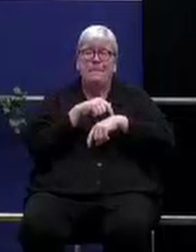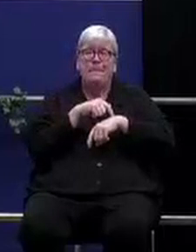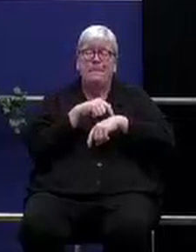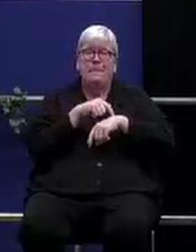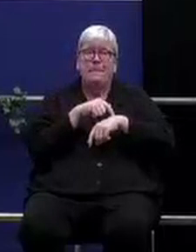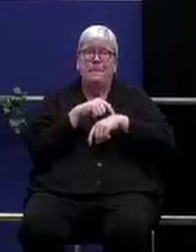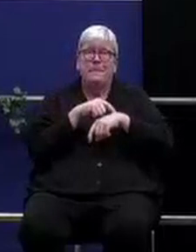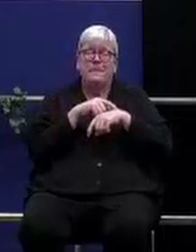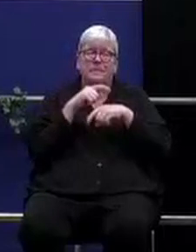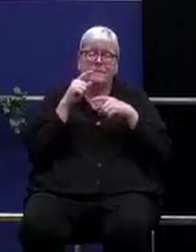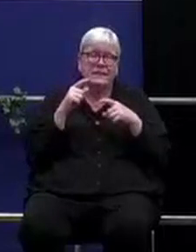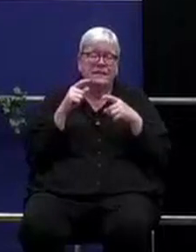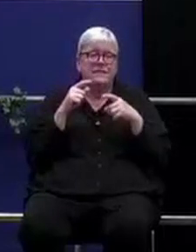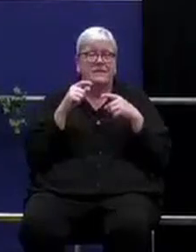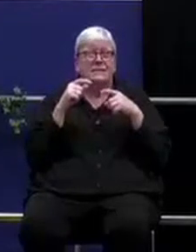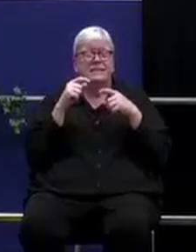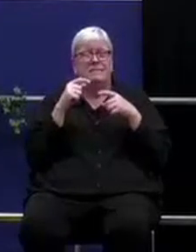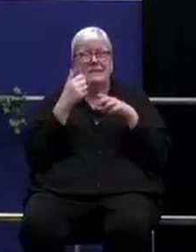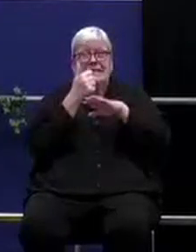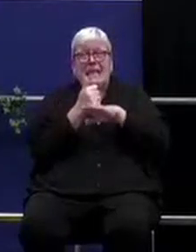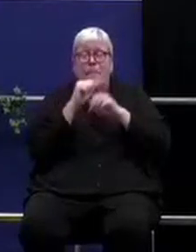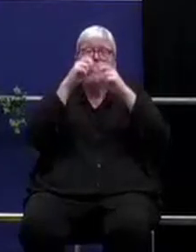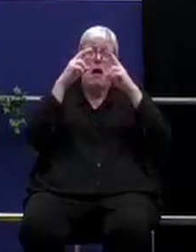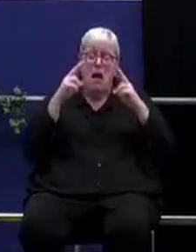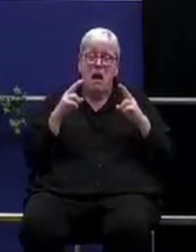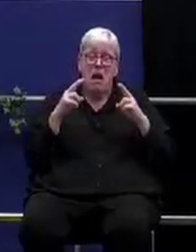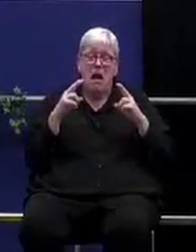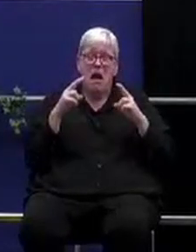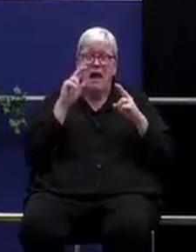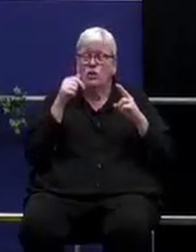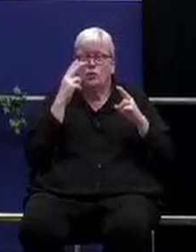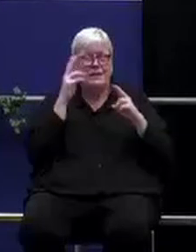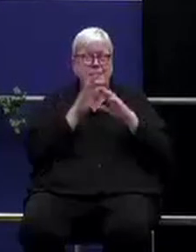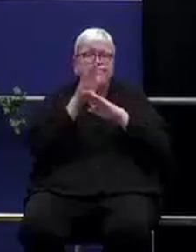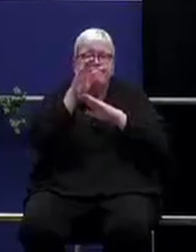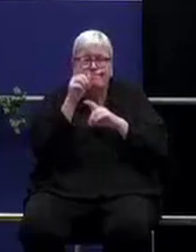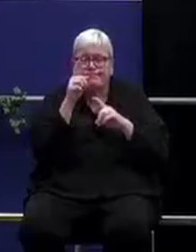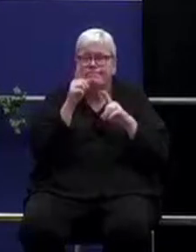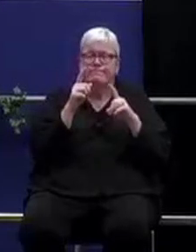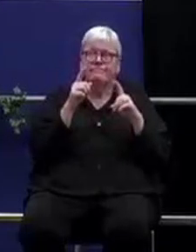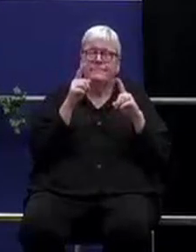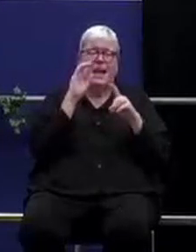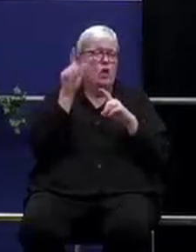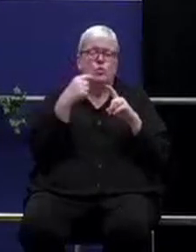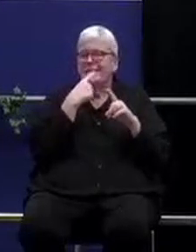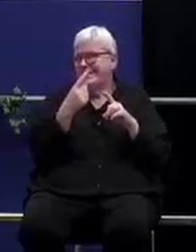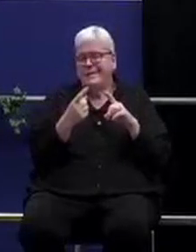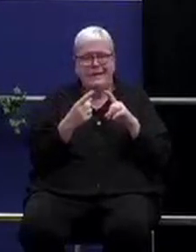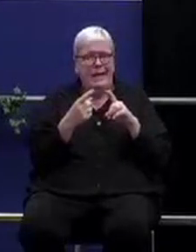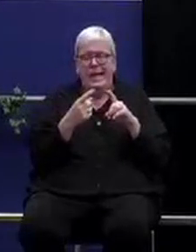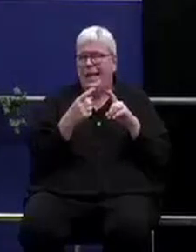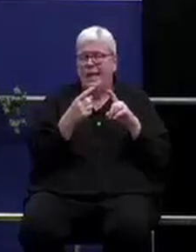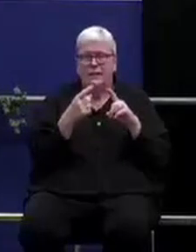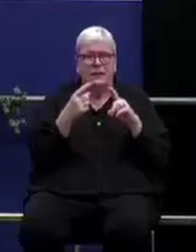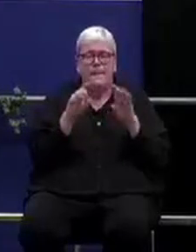And then obviously having visited a bunker, I couldn't see past kind of nuclear war. Even though I don't actually state in the book that it is nuclear war, that